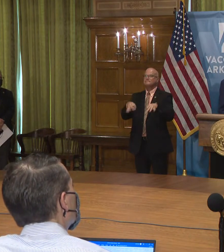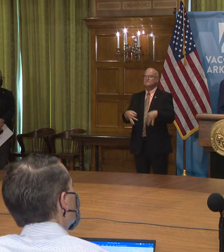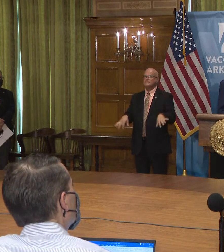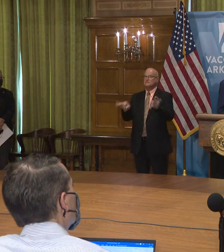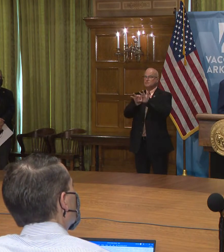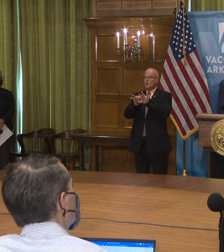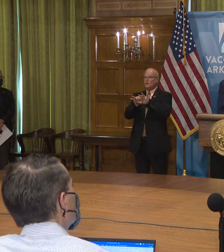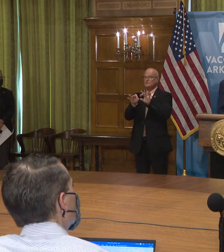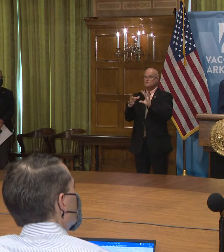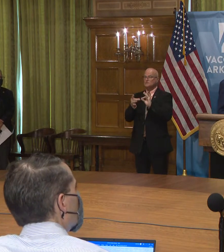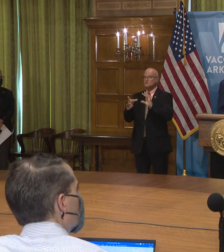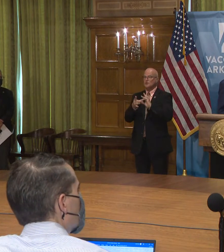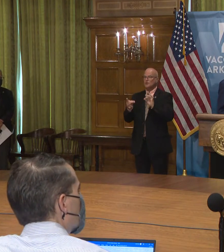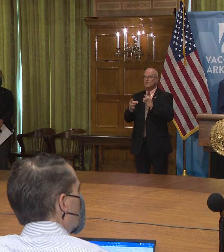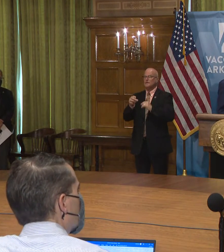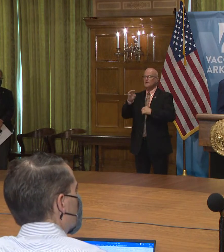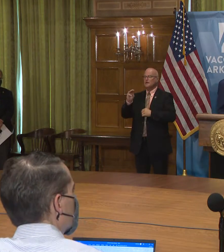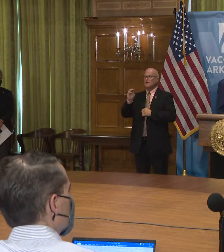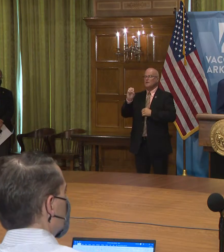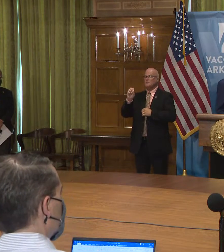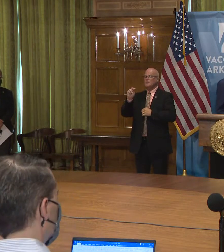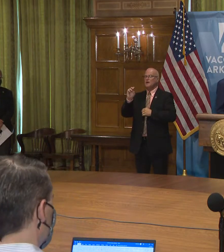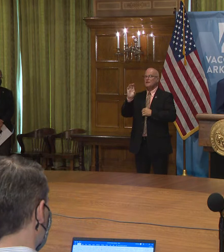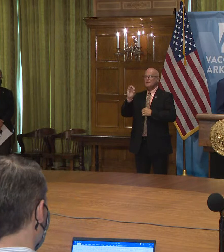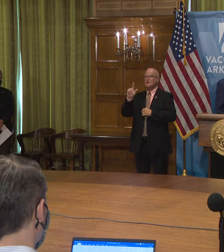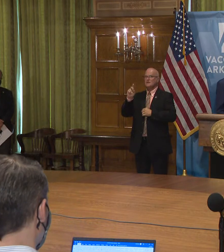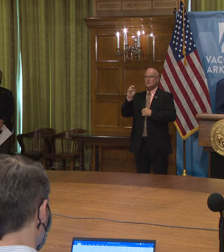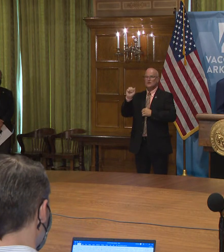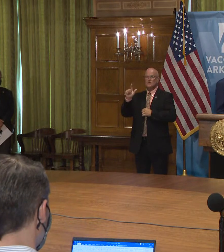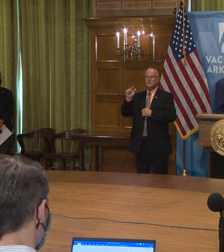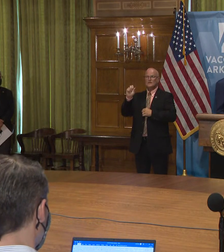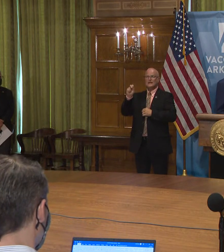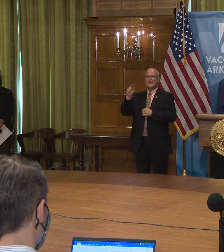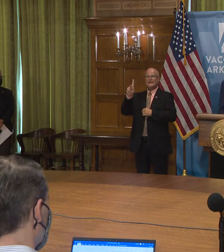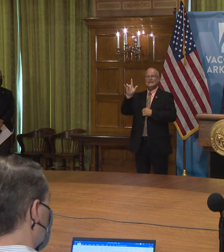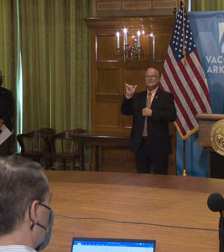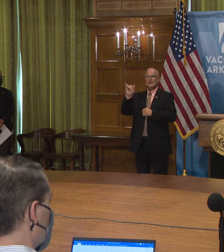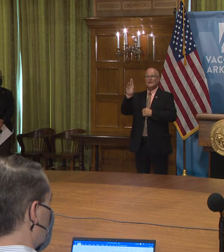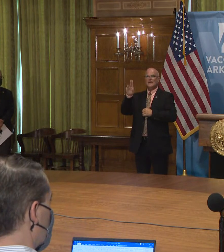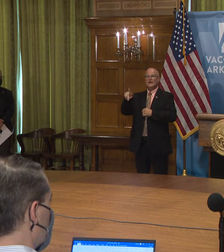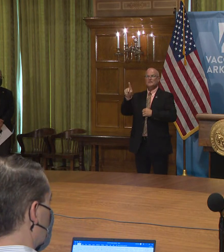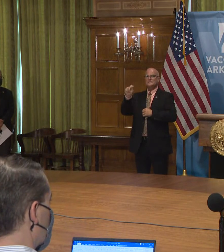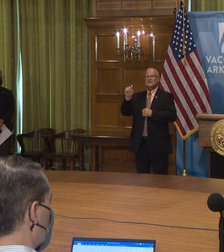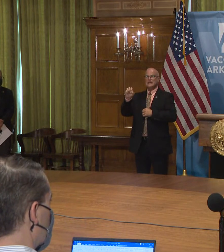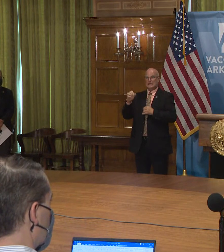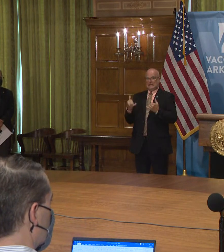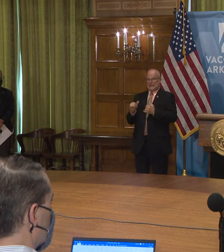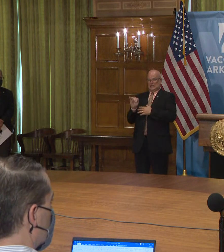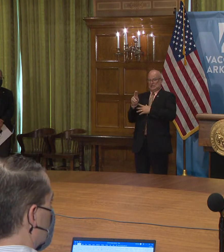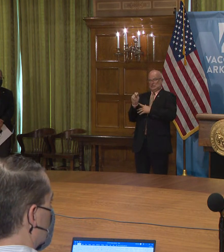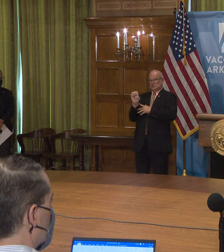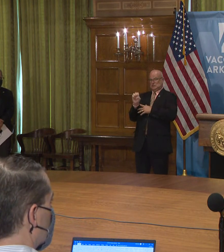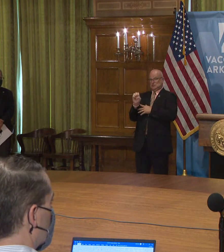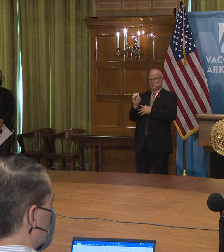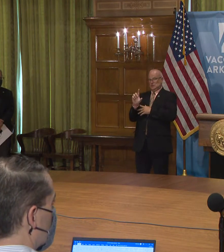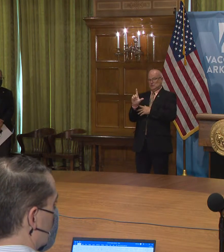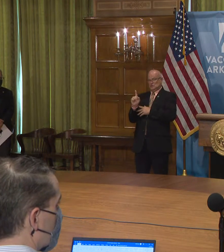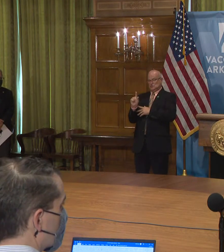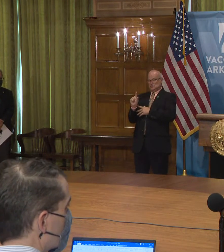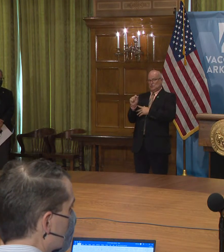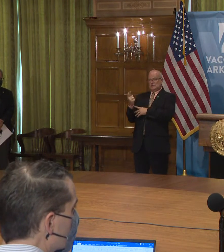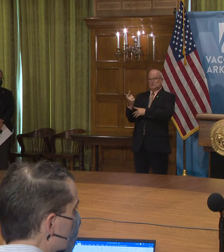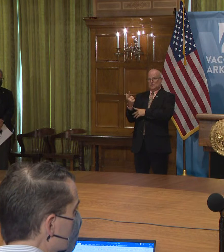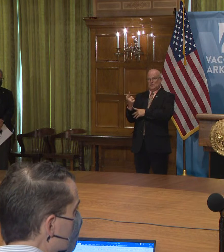for everyone, monoclonal antibody update. And so we're starting out in June of